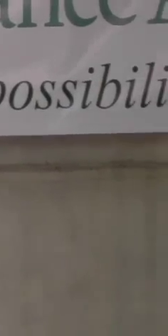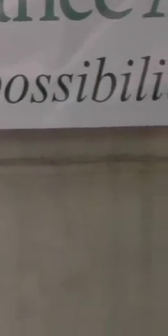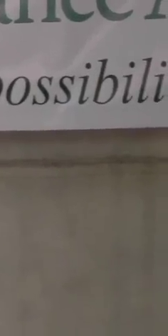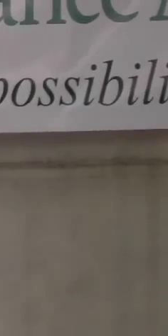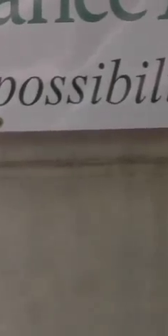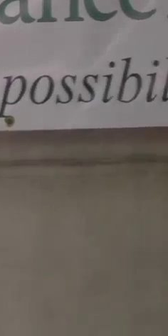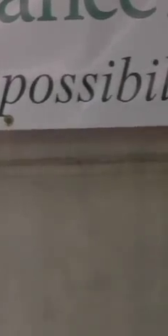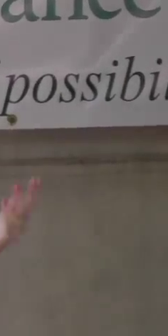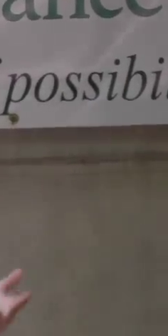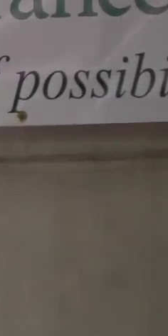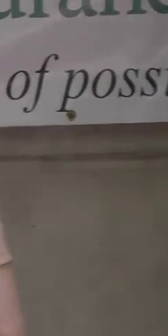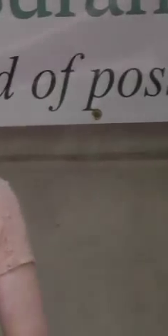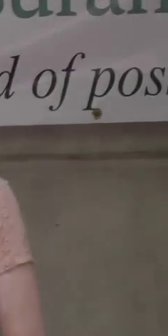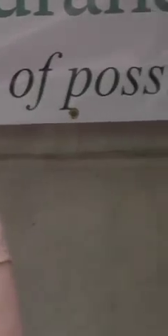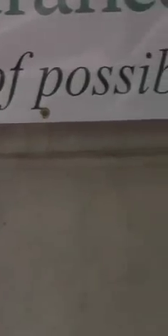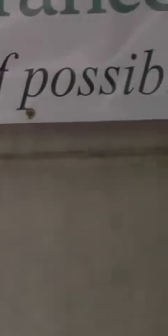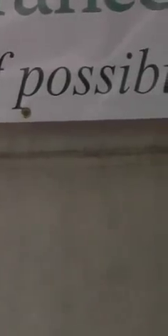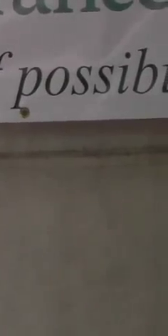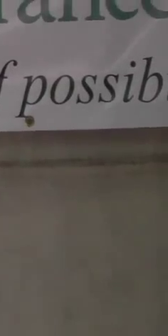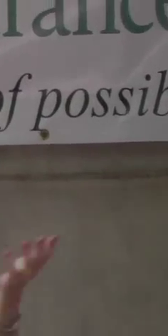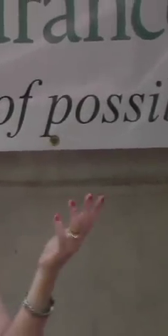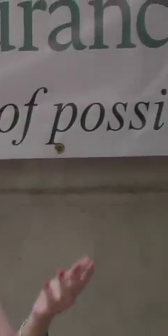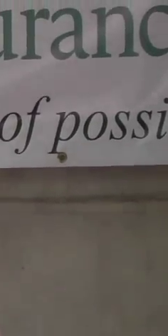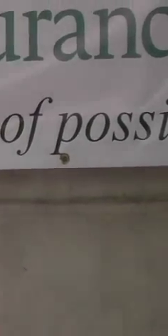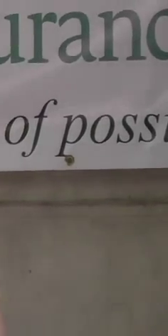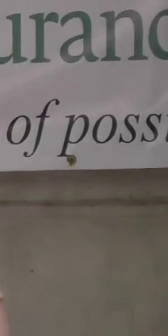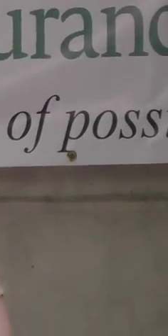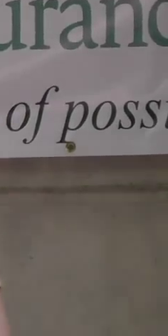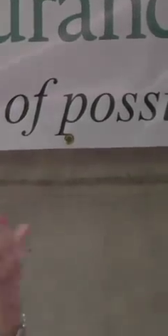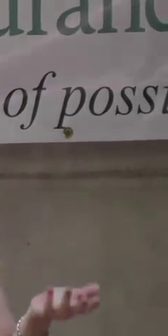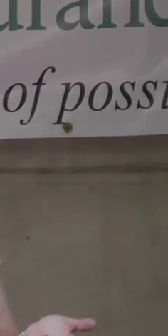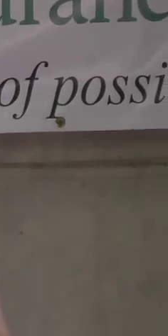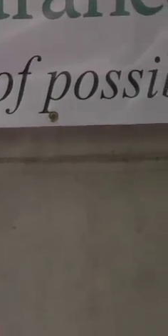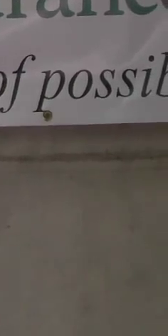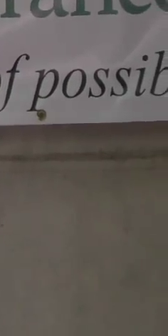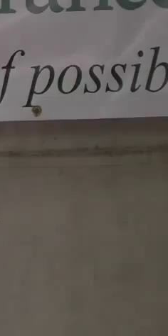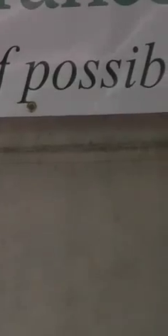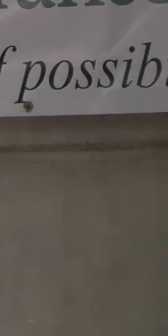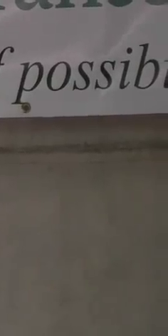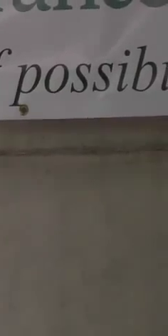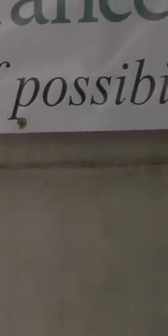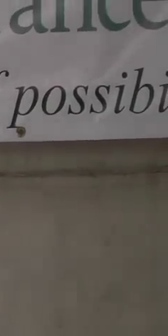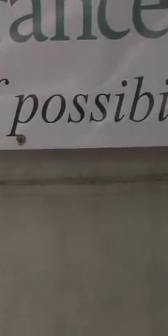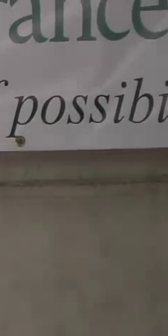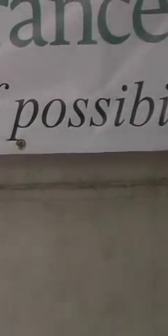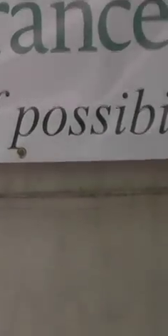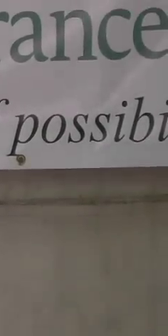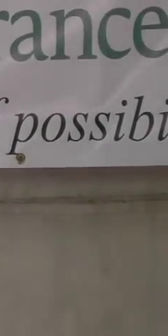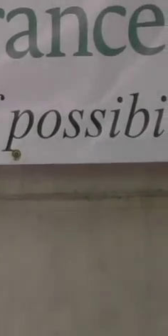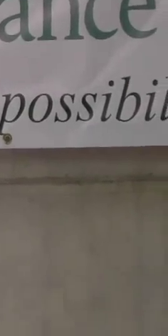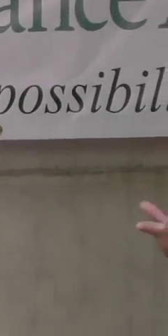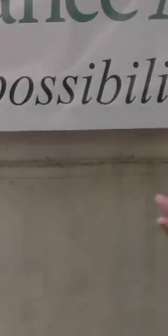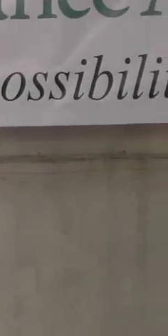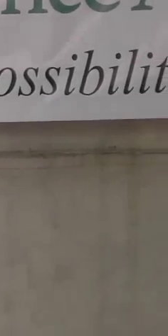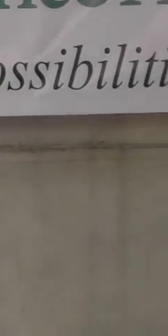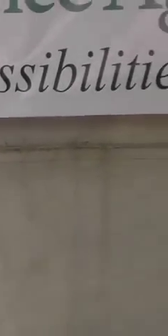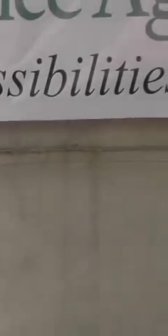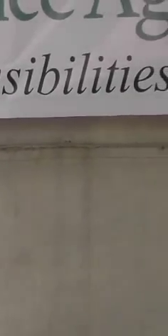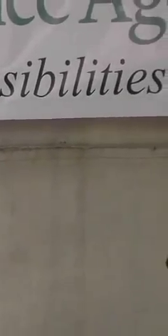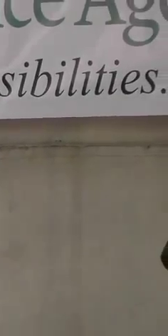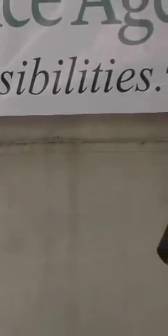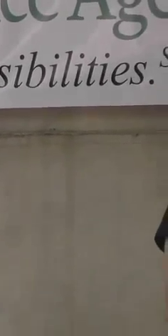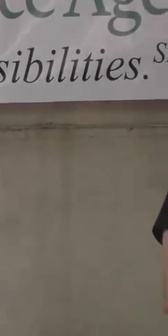have multifaceted lives and many different interests. So